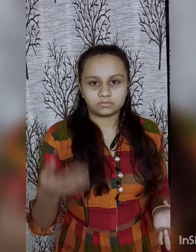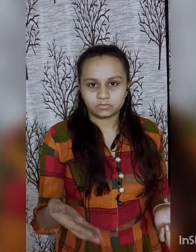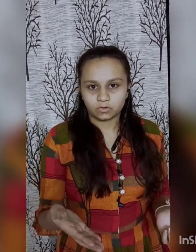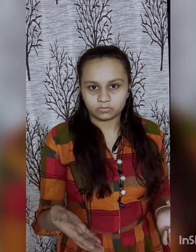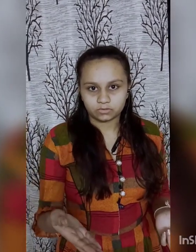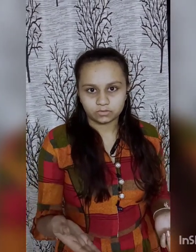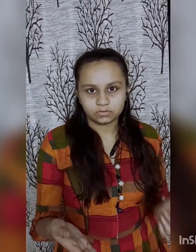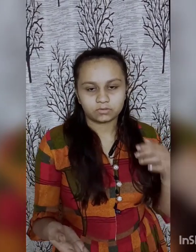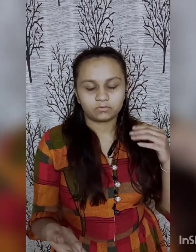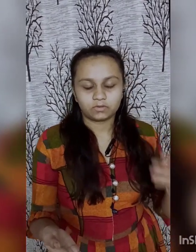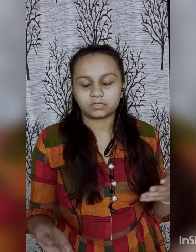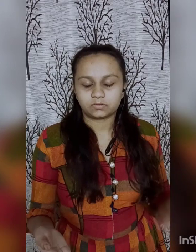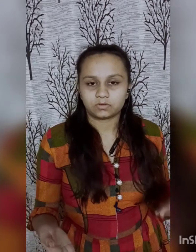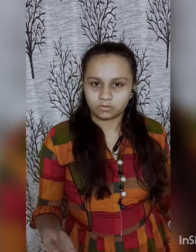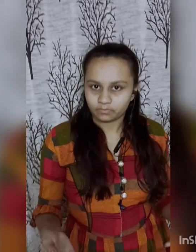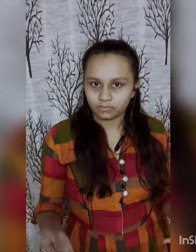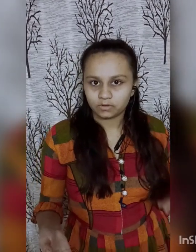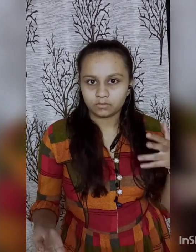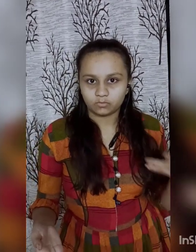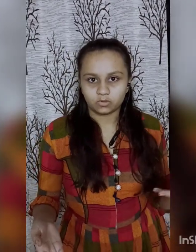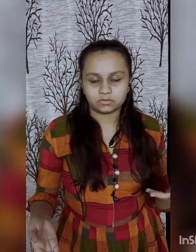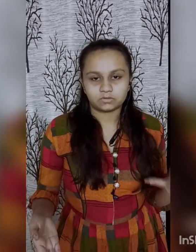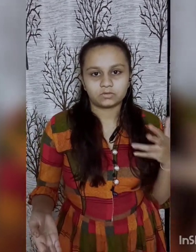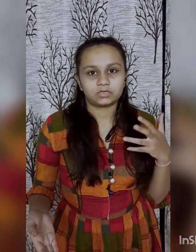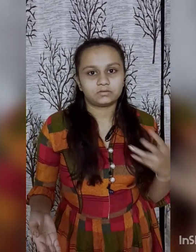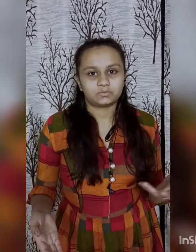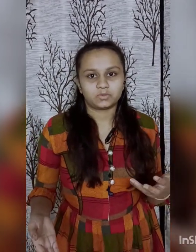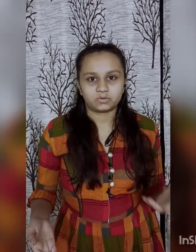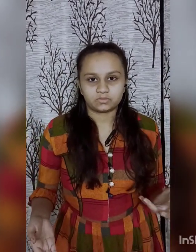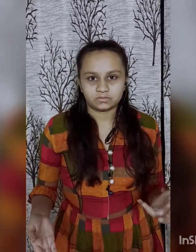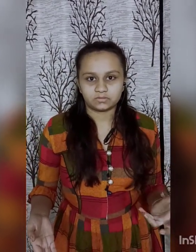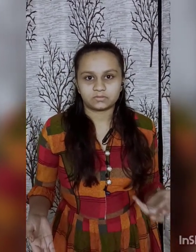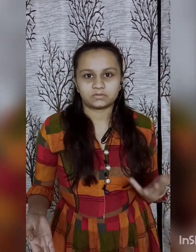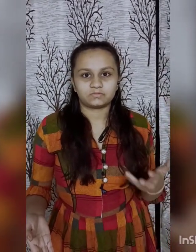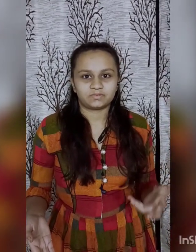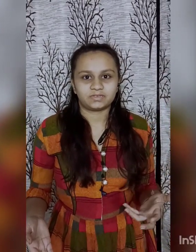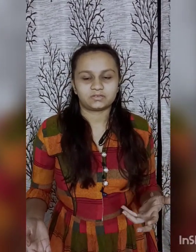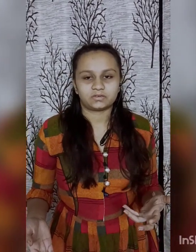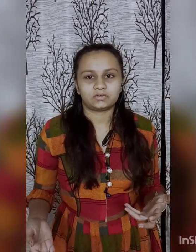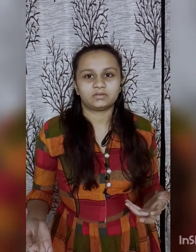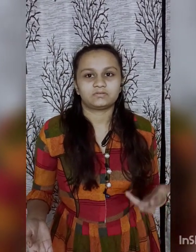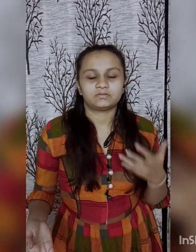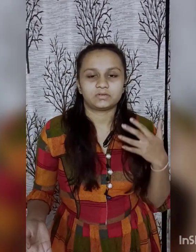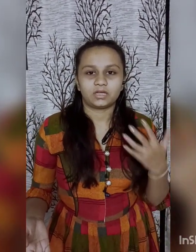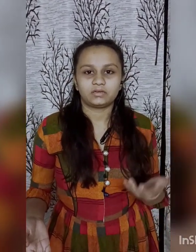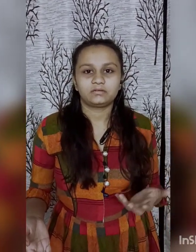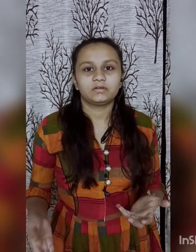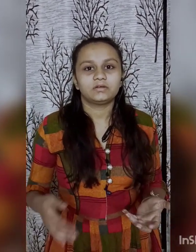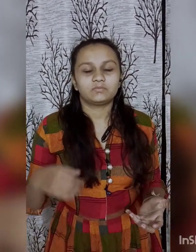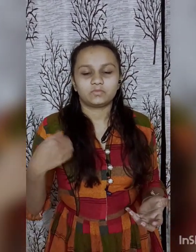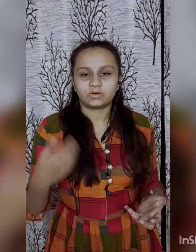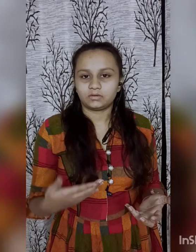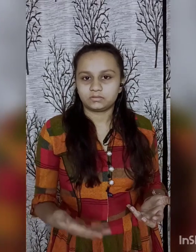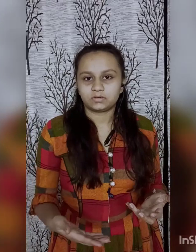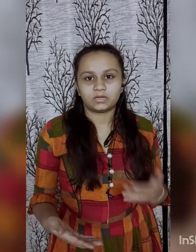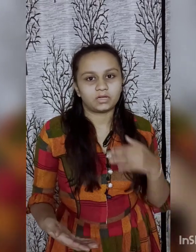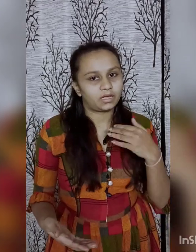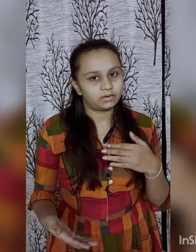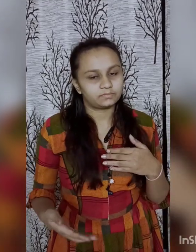functions as the bank of note issue and the custodian of cash reserves of member banks. Now we will